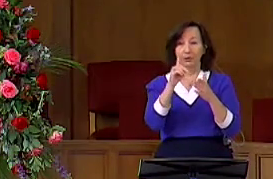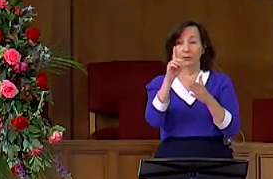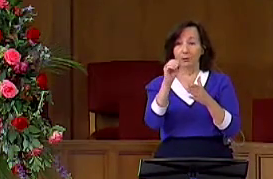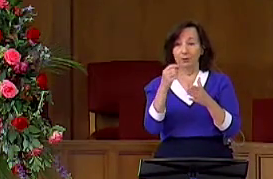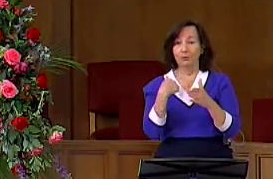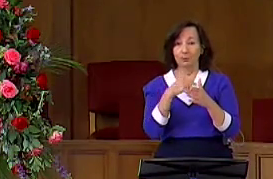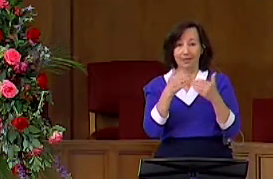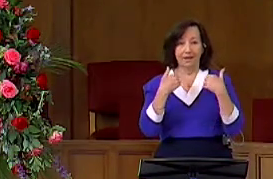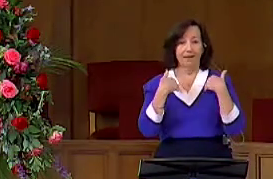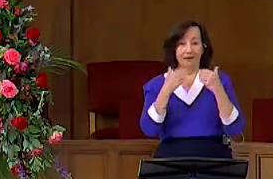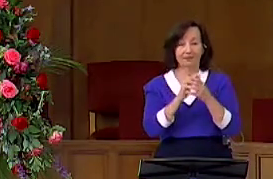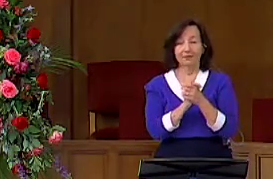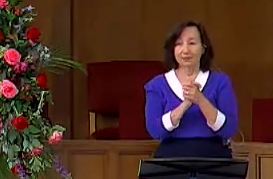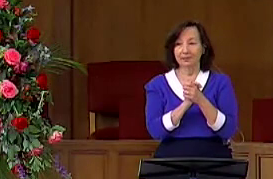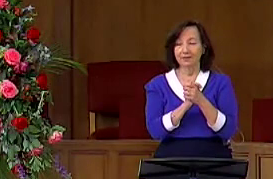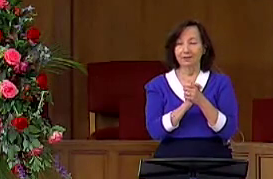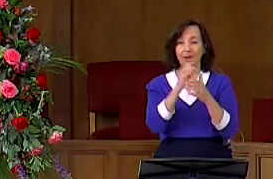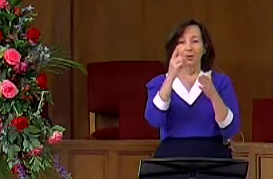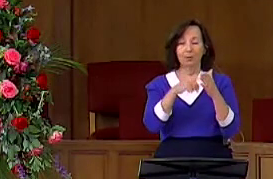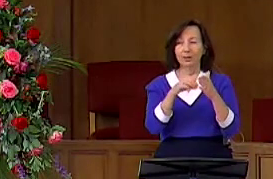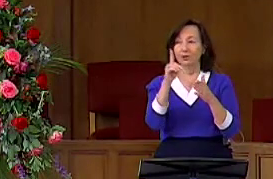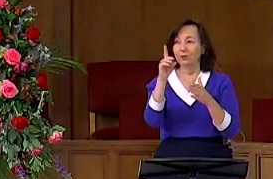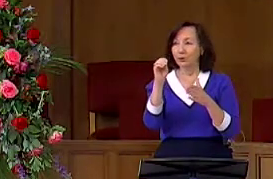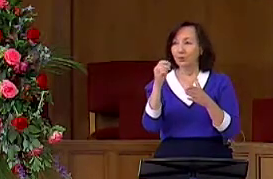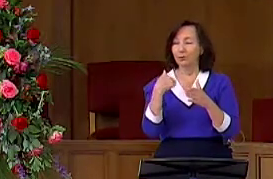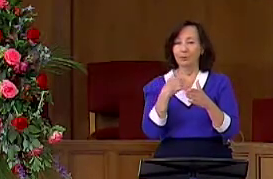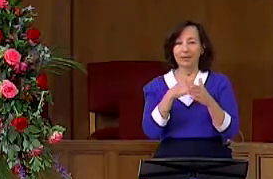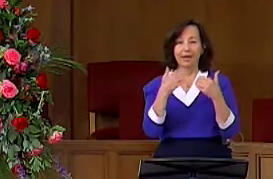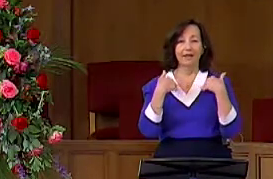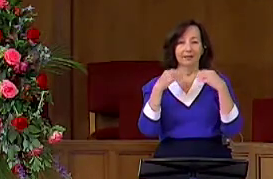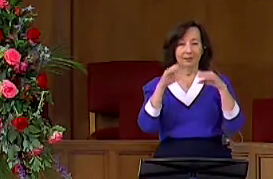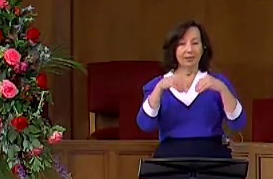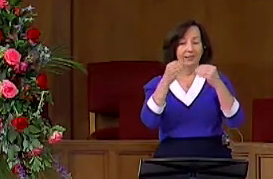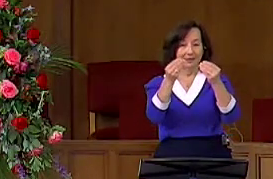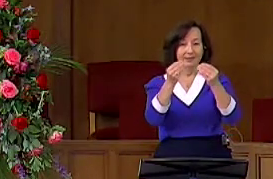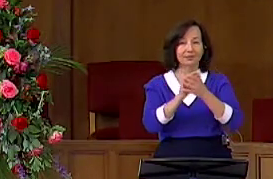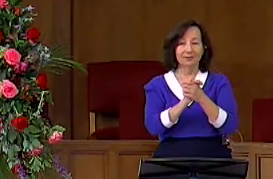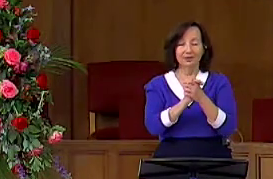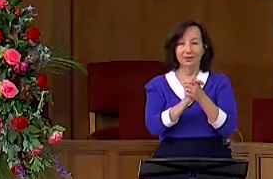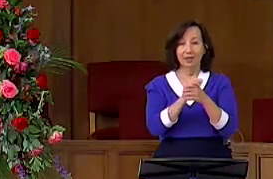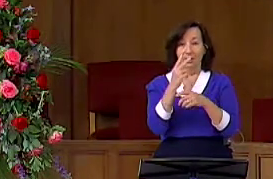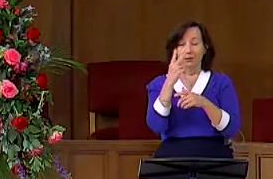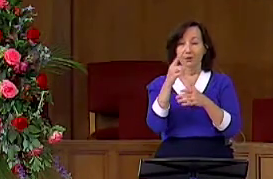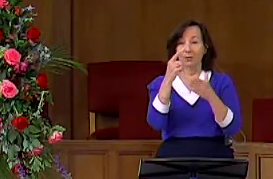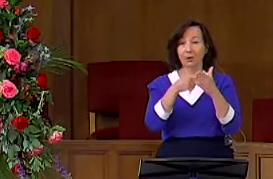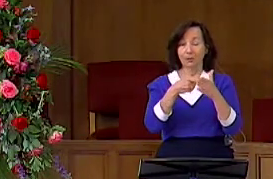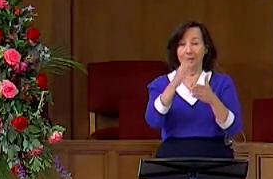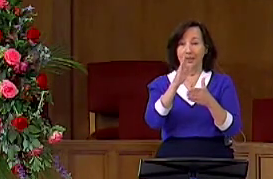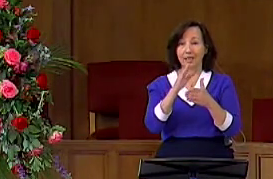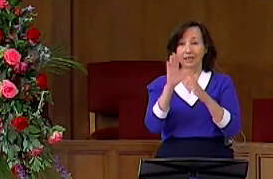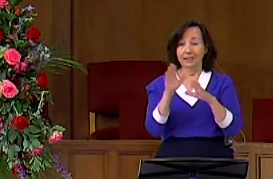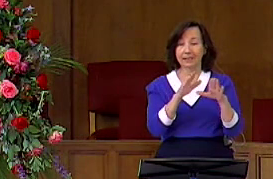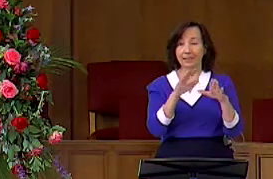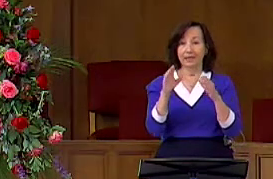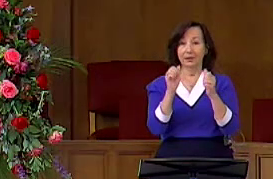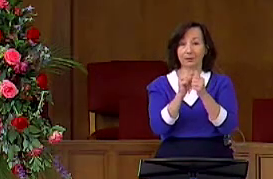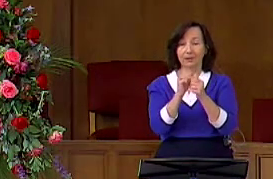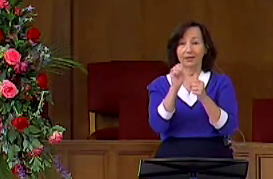Give?" What do we have to give? We saw what God did with Amber,